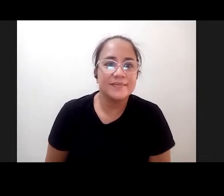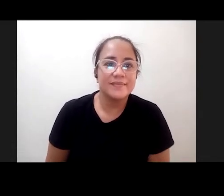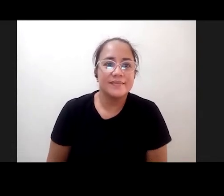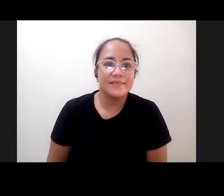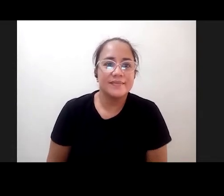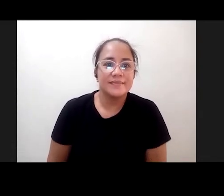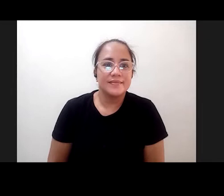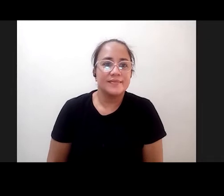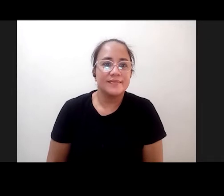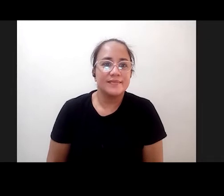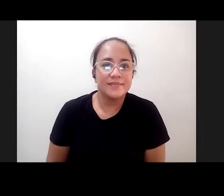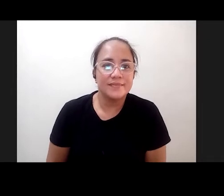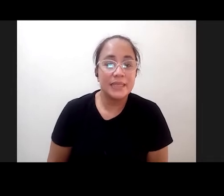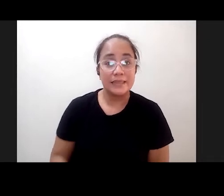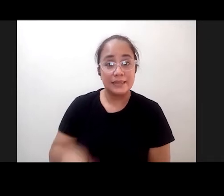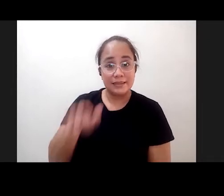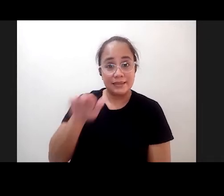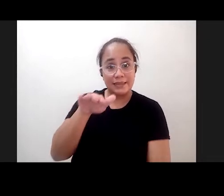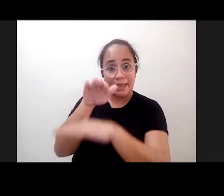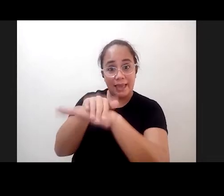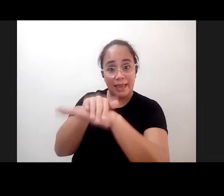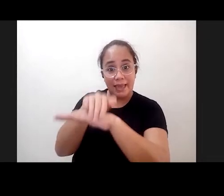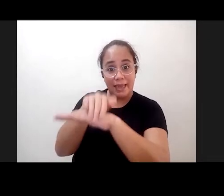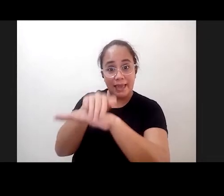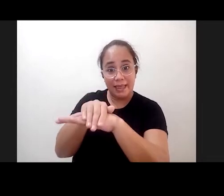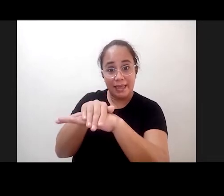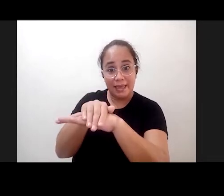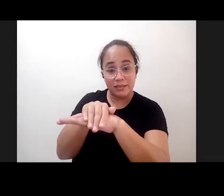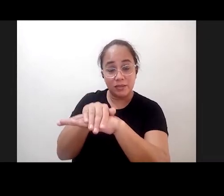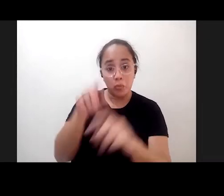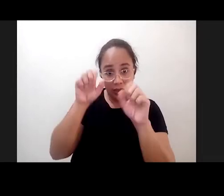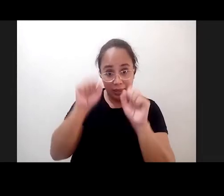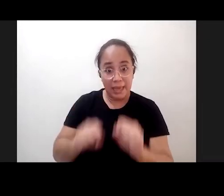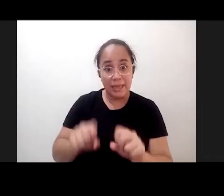In English, now we can't analyze on the basis of English.